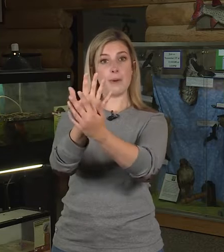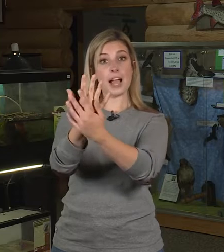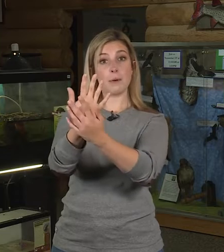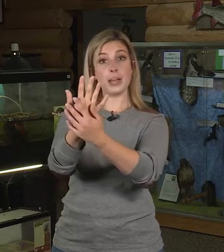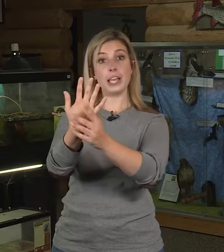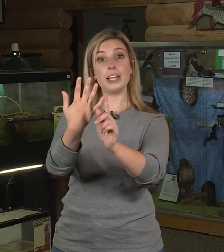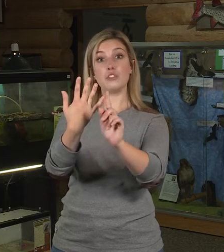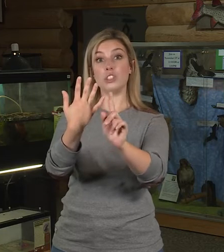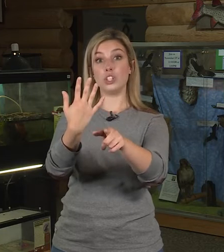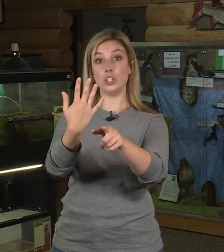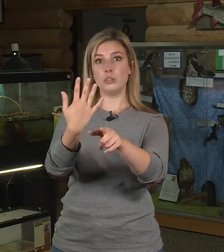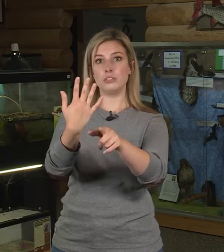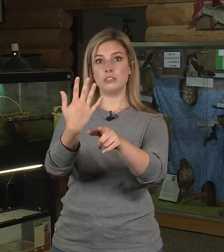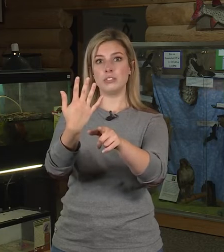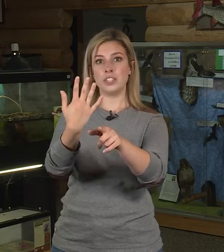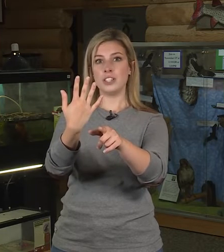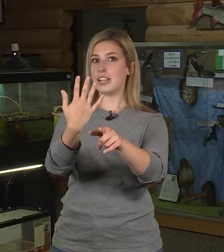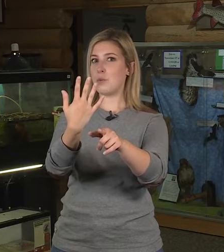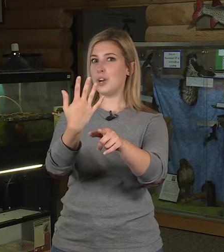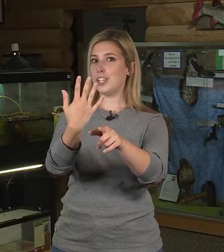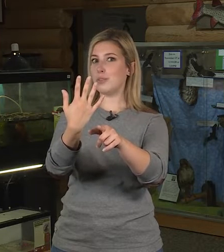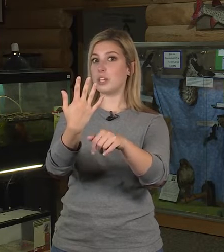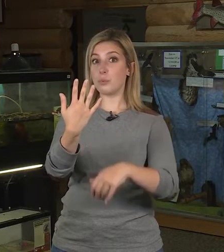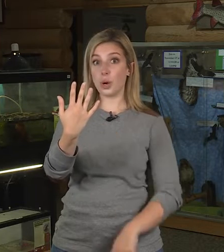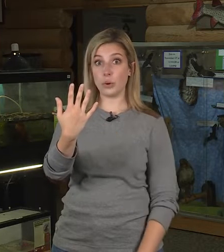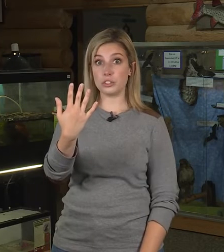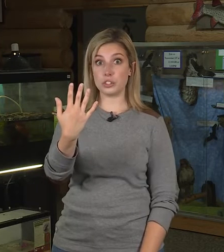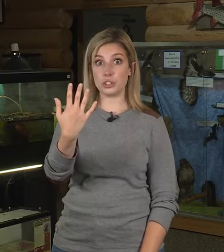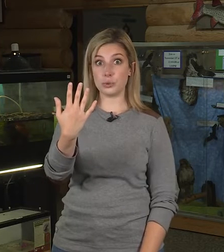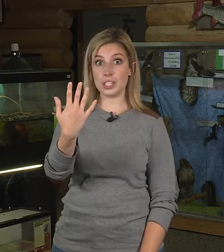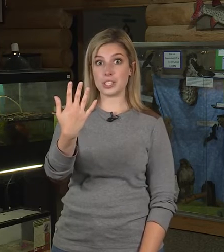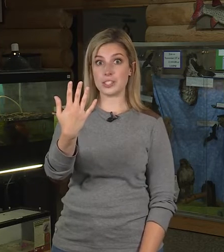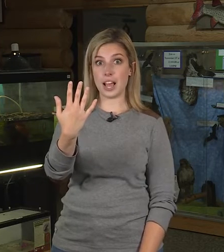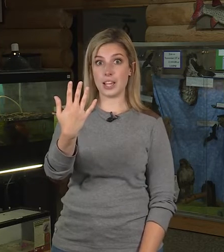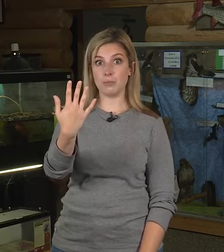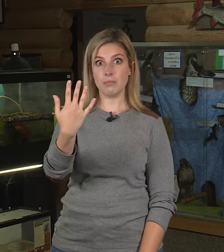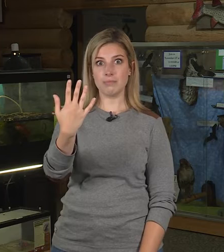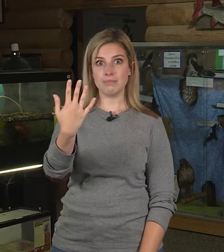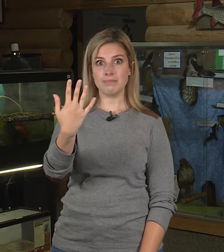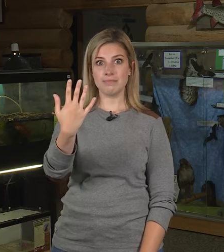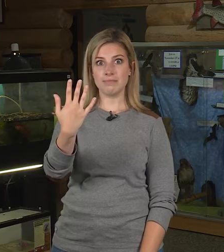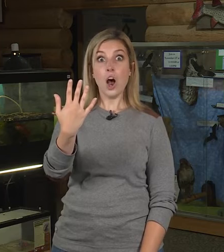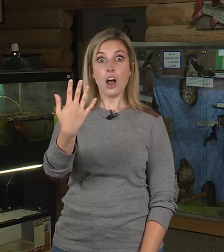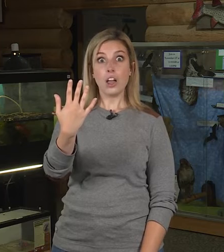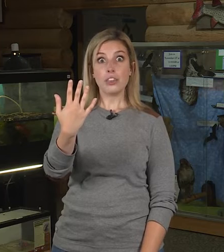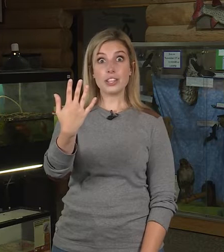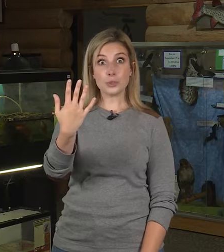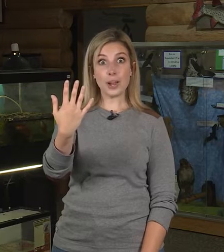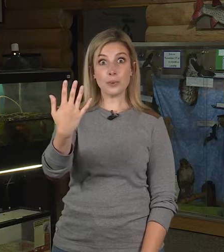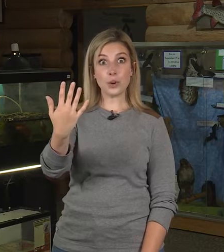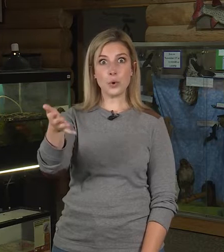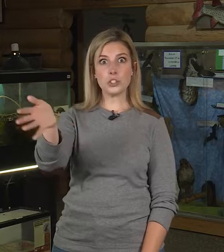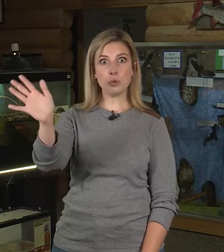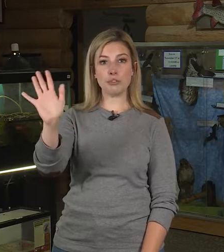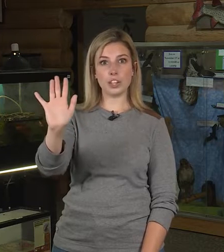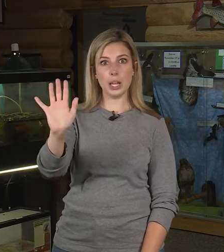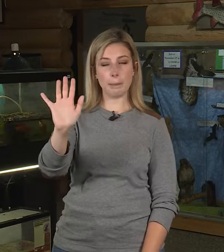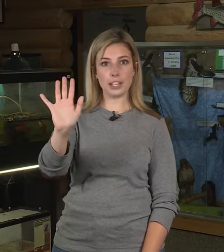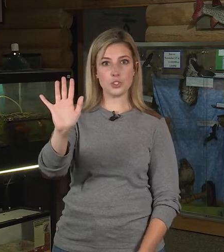back of my hand to you. Now what do you think we're going to do this time? That's right, we're going to flip it. So